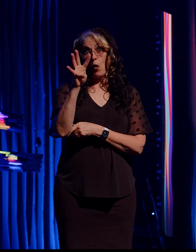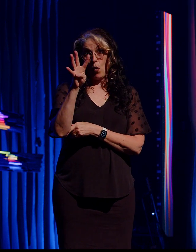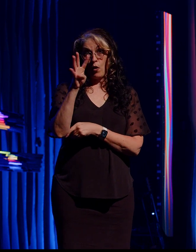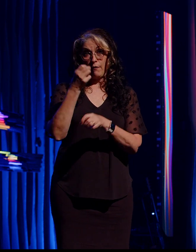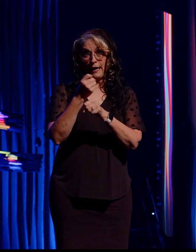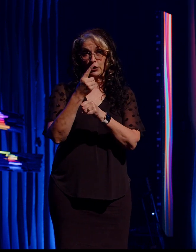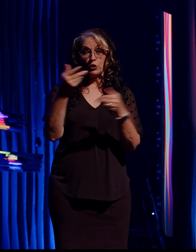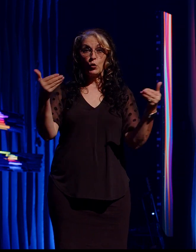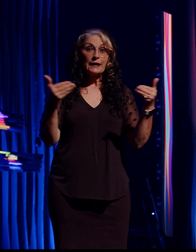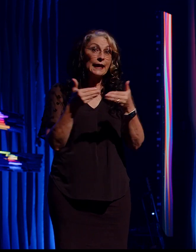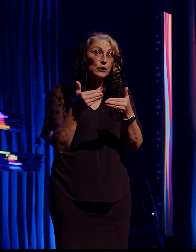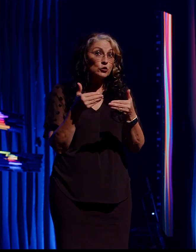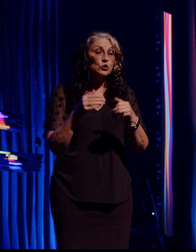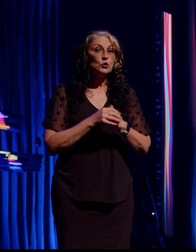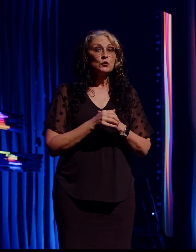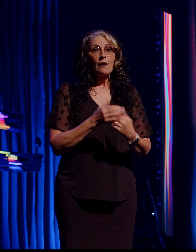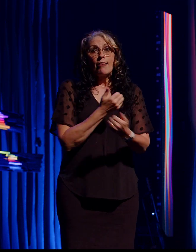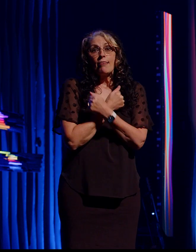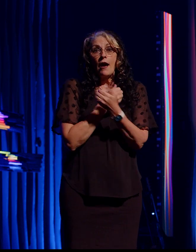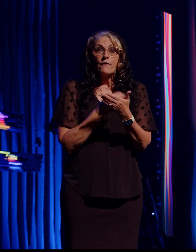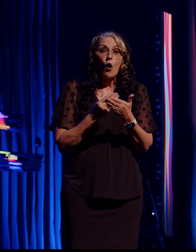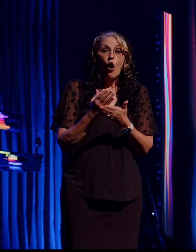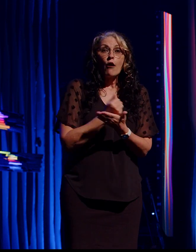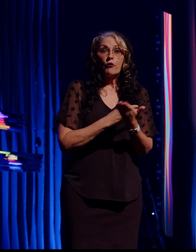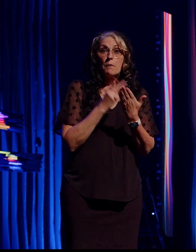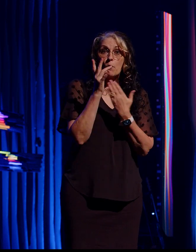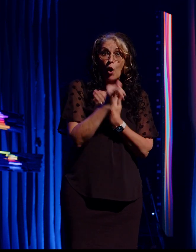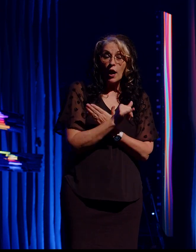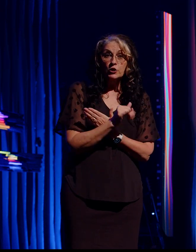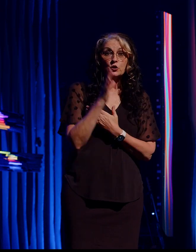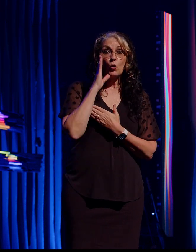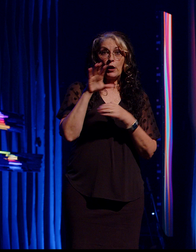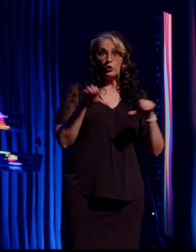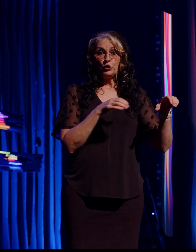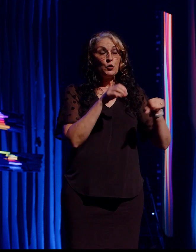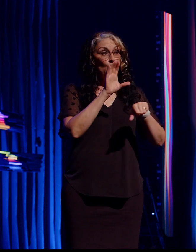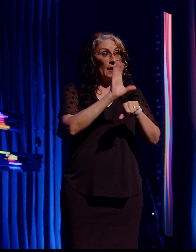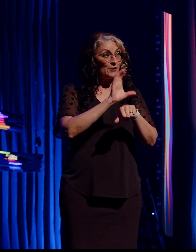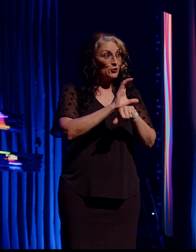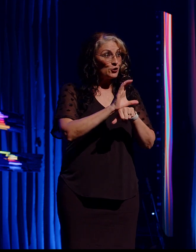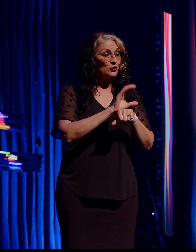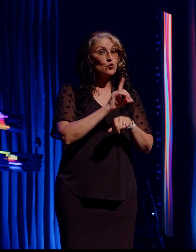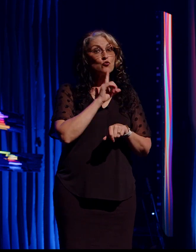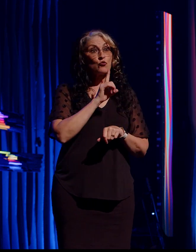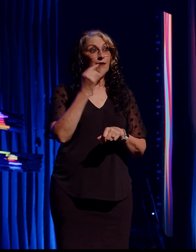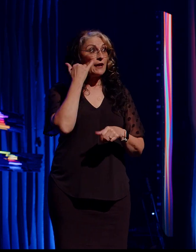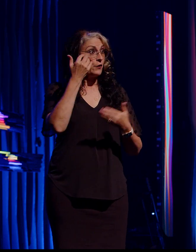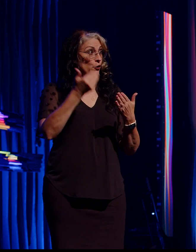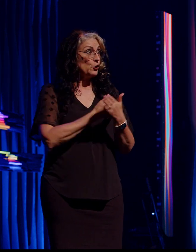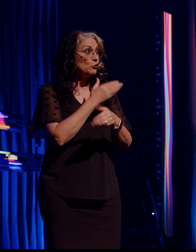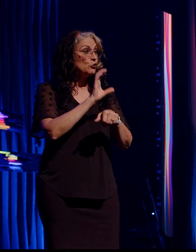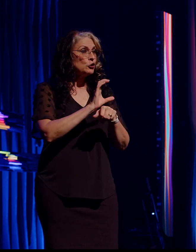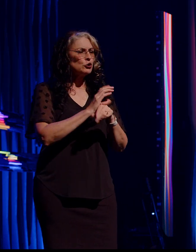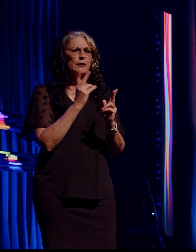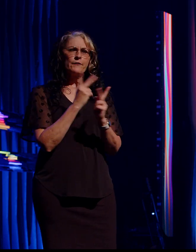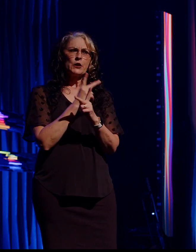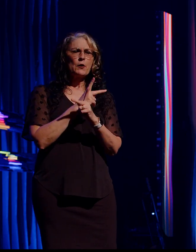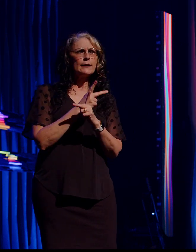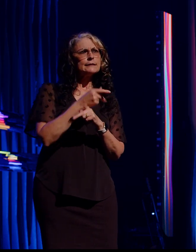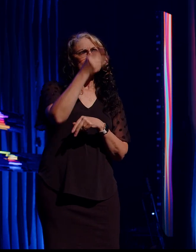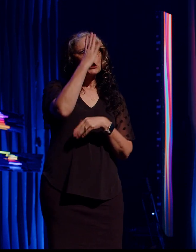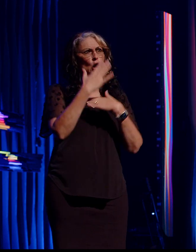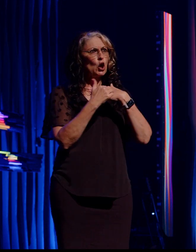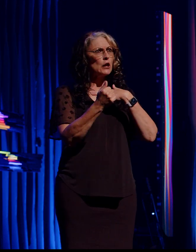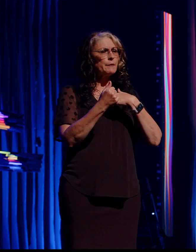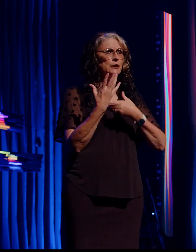2024. We'll introduce love offering projects that we're going to do as a church. Really, if you're new to this church and you're trying to figure out if God's